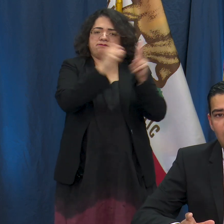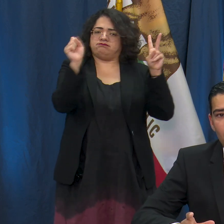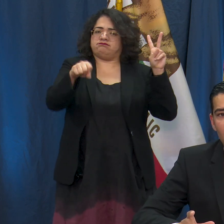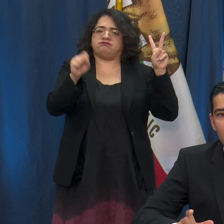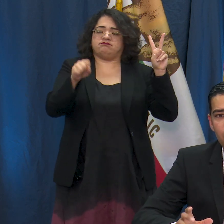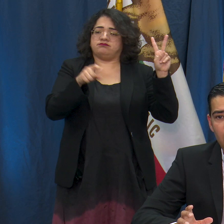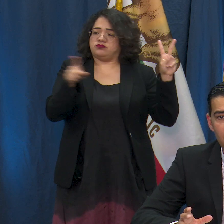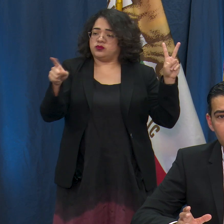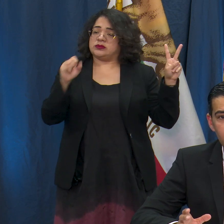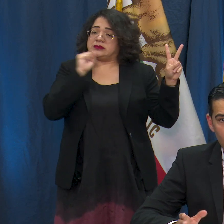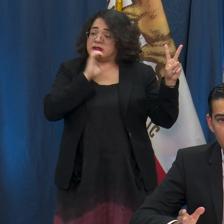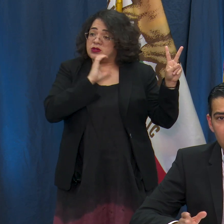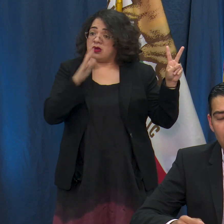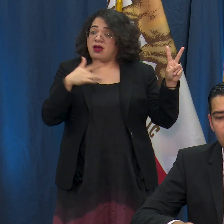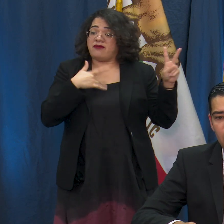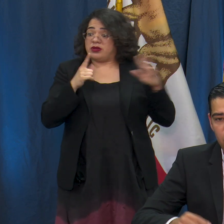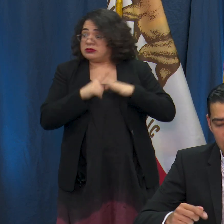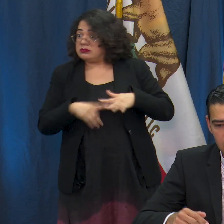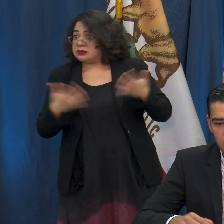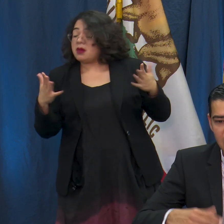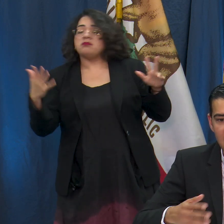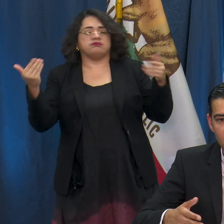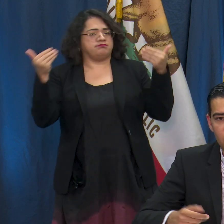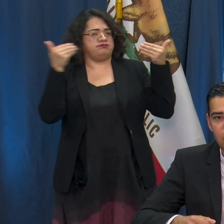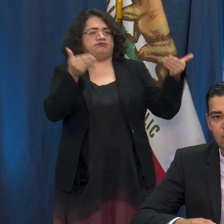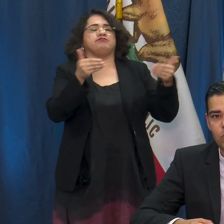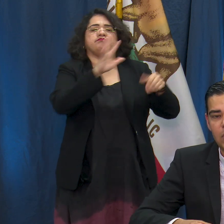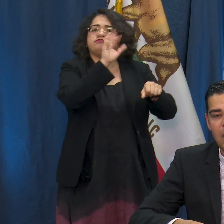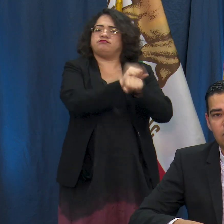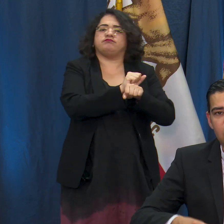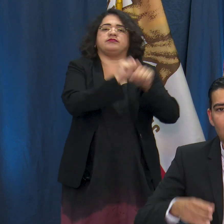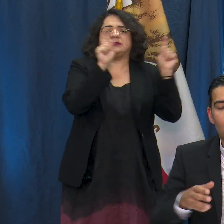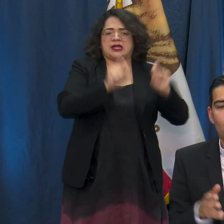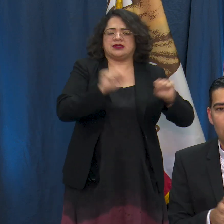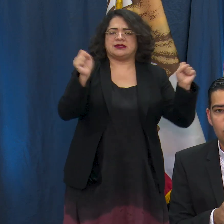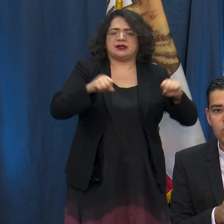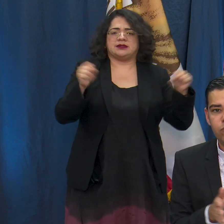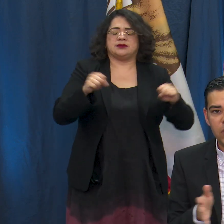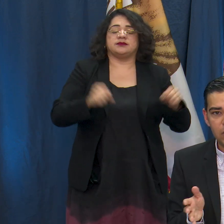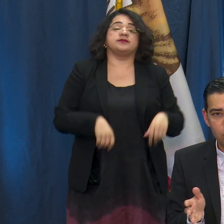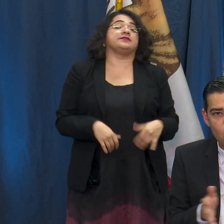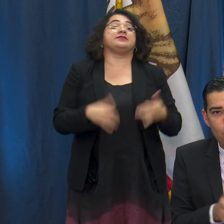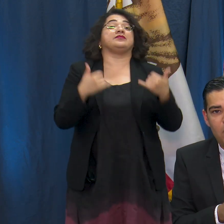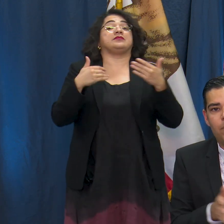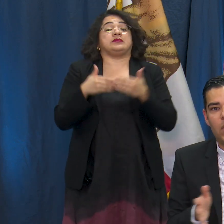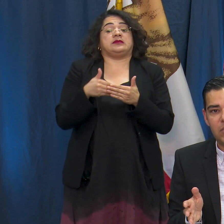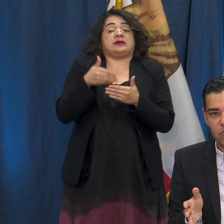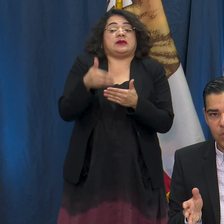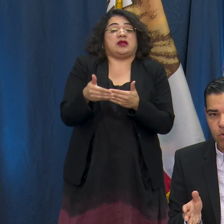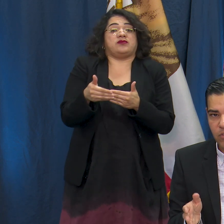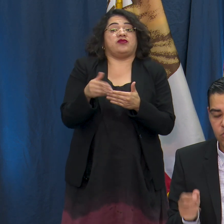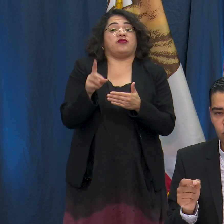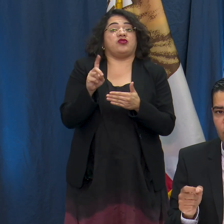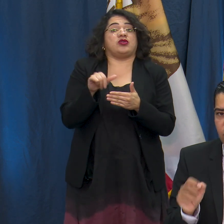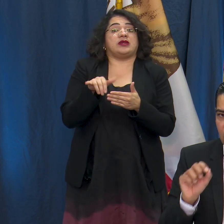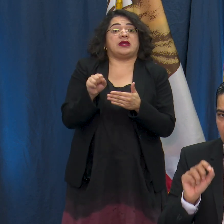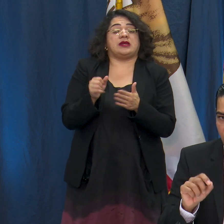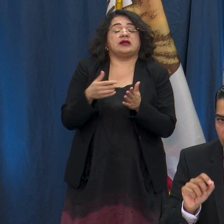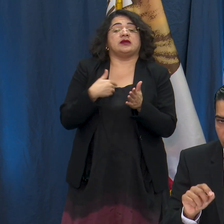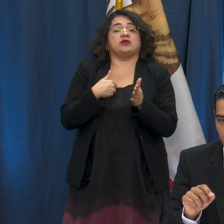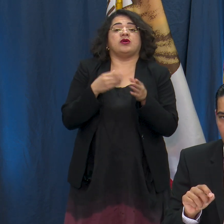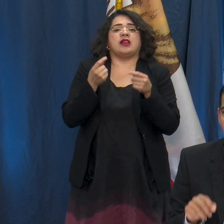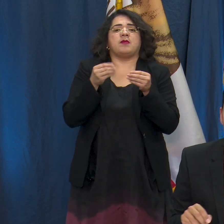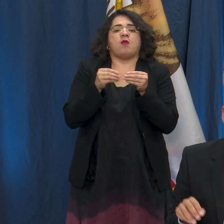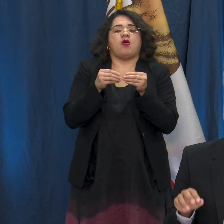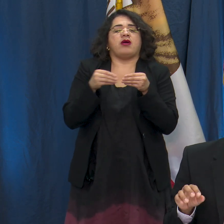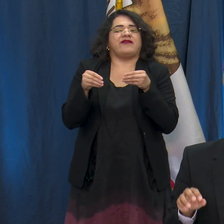also now, starting today and in these next few days, we're shifting to open up that testing process just a little